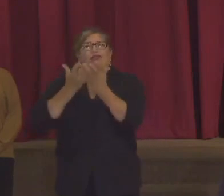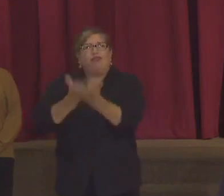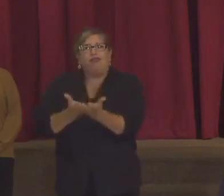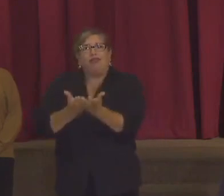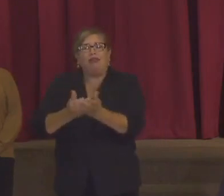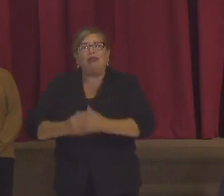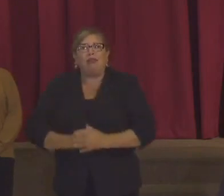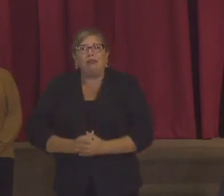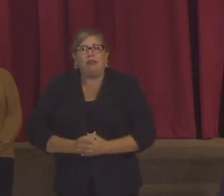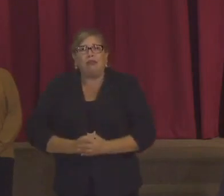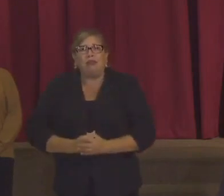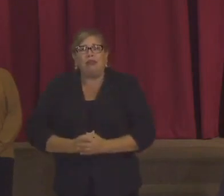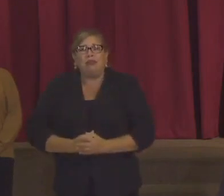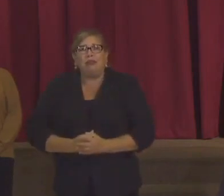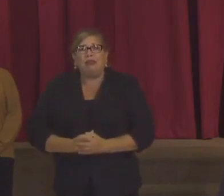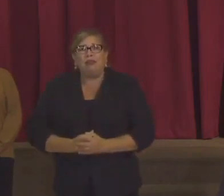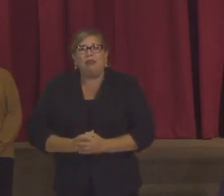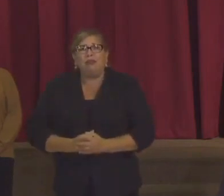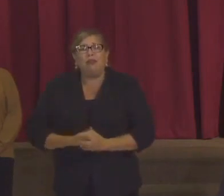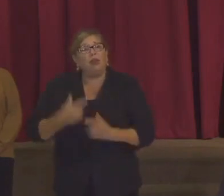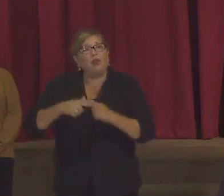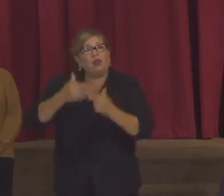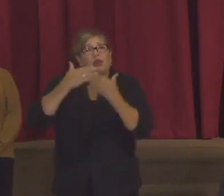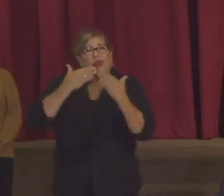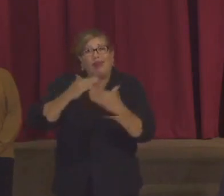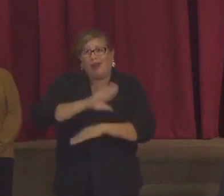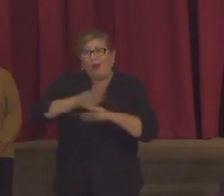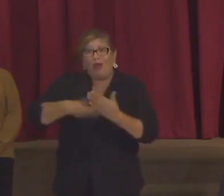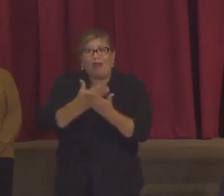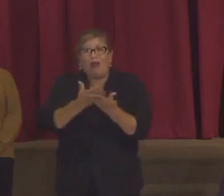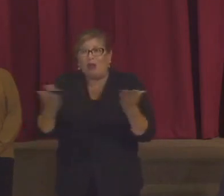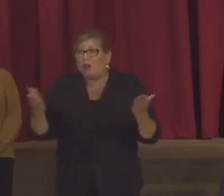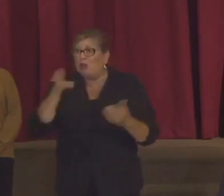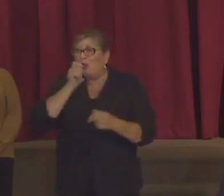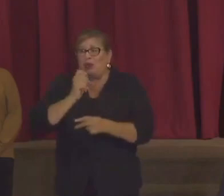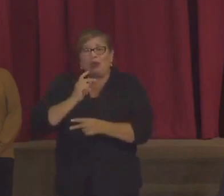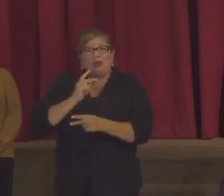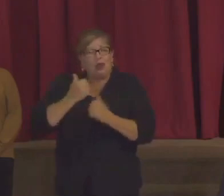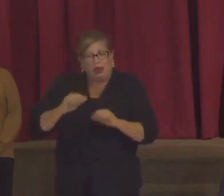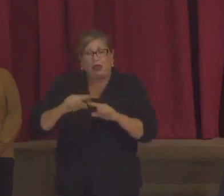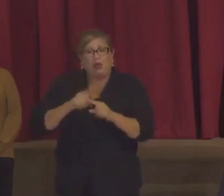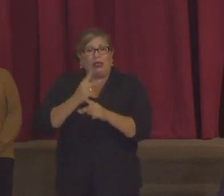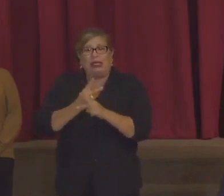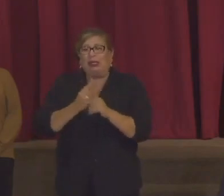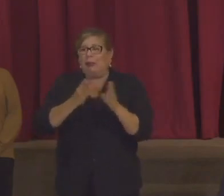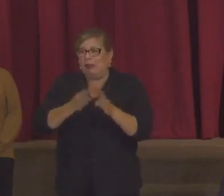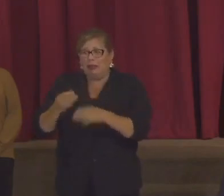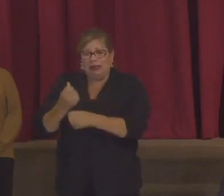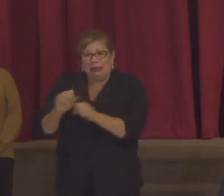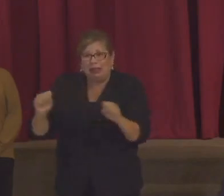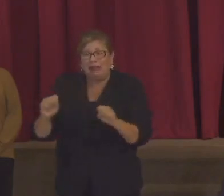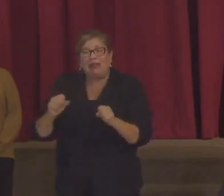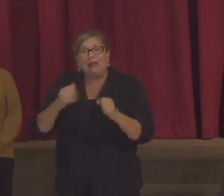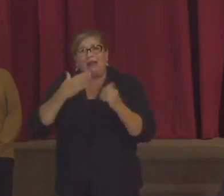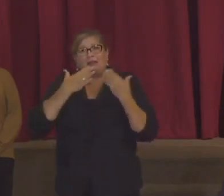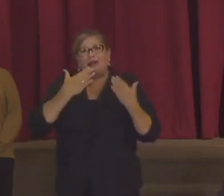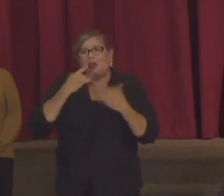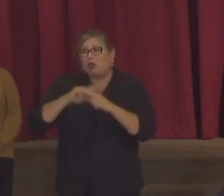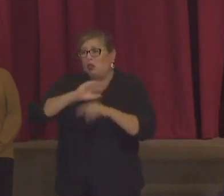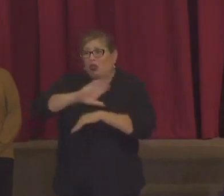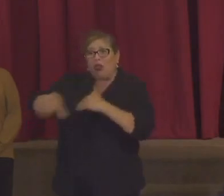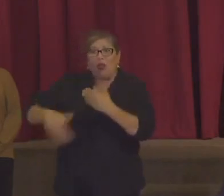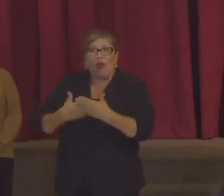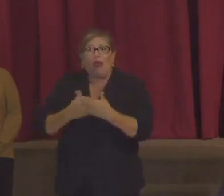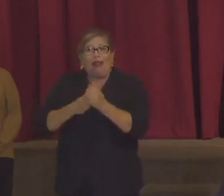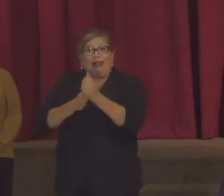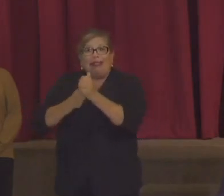of those that are doing their best to keep people safe under very difficult circumstances, and all of those leaders